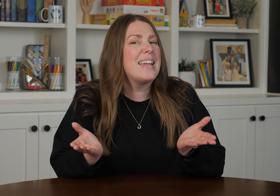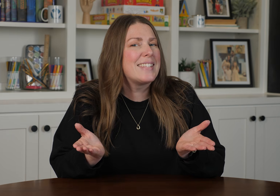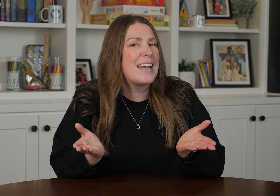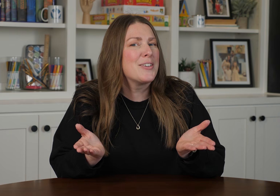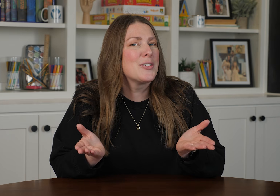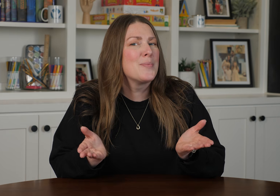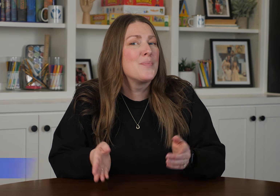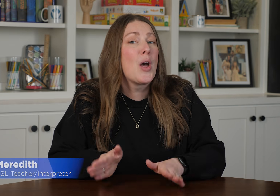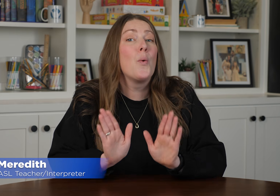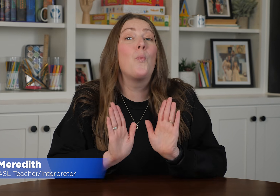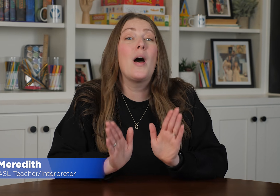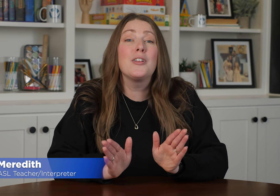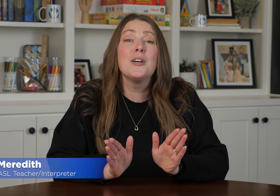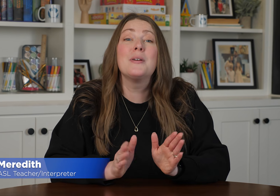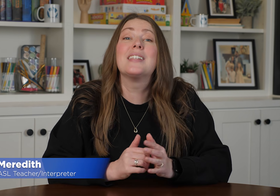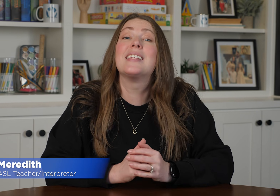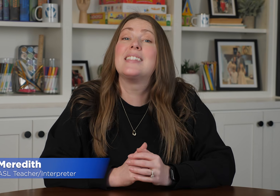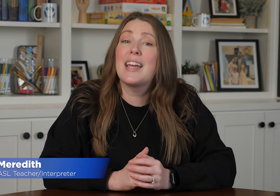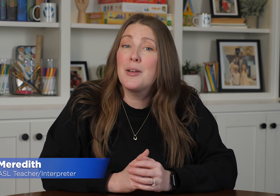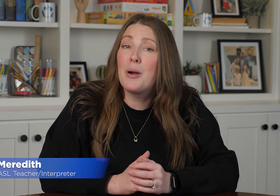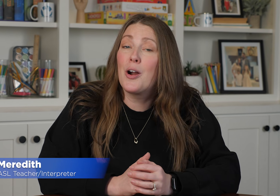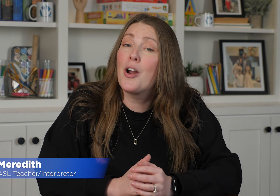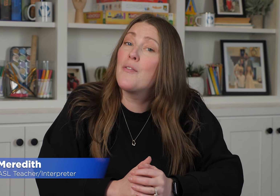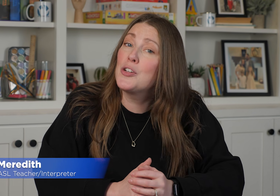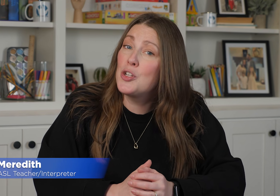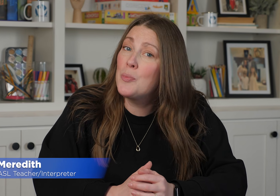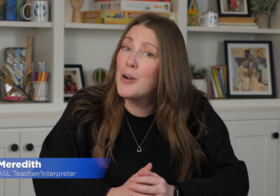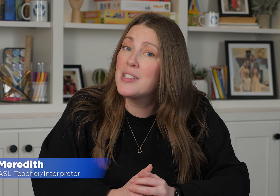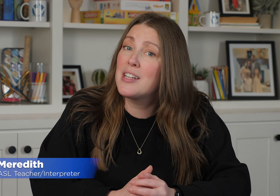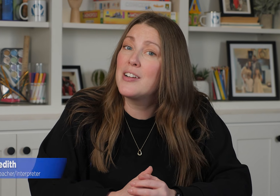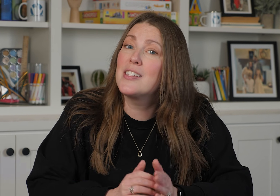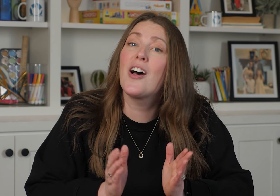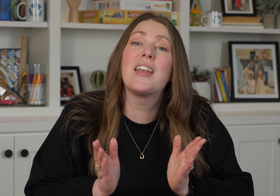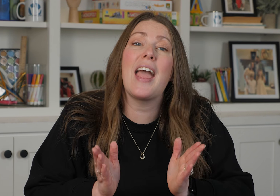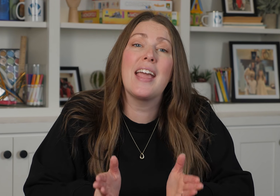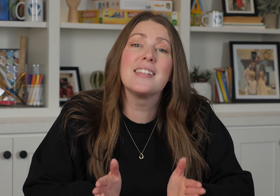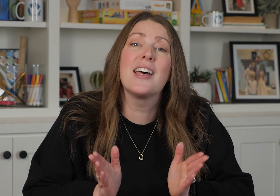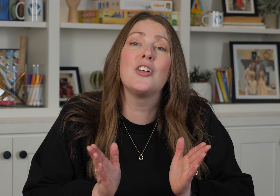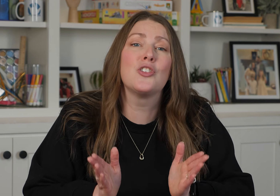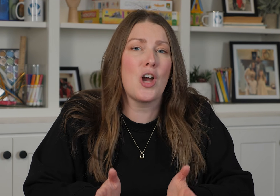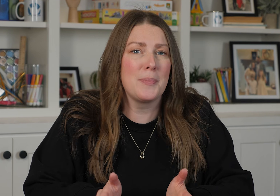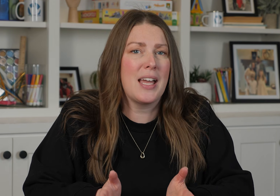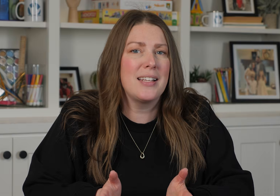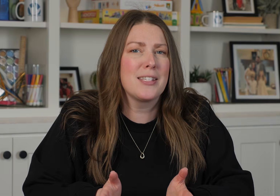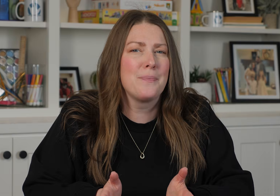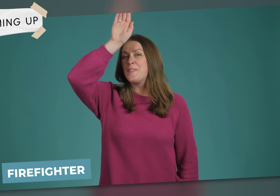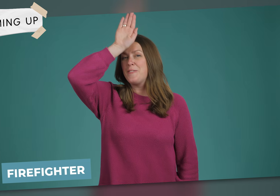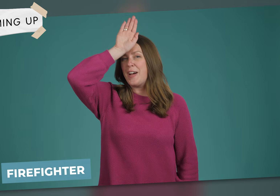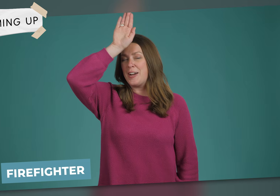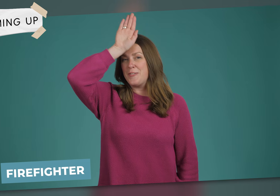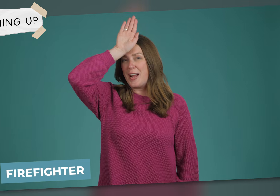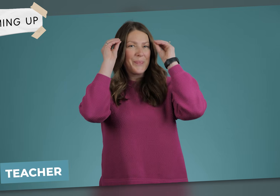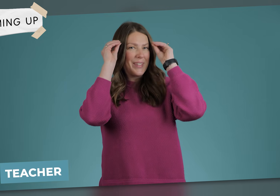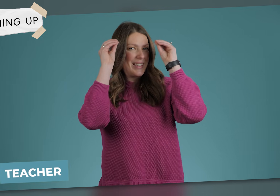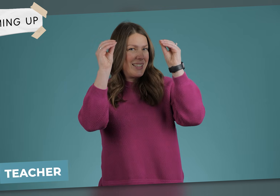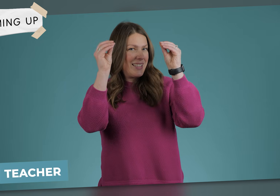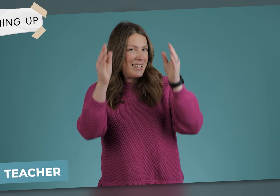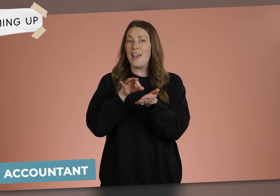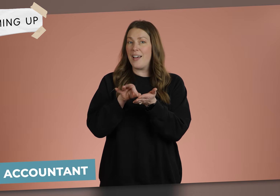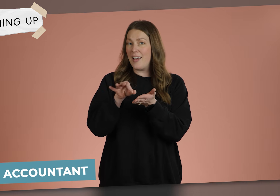Hey signers! Welcome to the second part of our two-part series on ASL job signs. If you don't see the job you're looking for